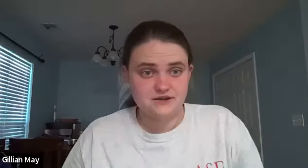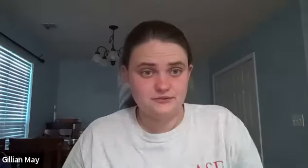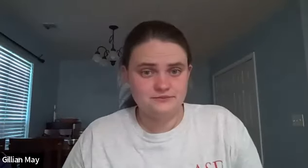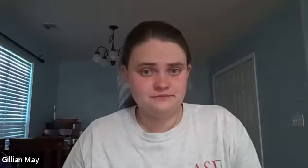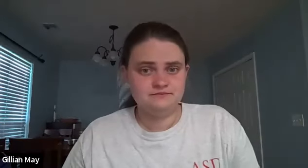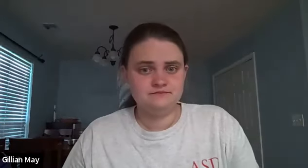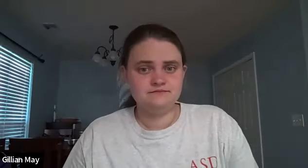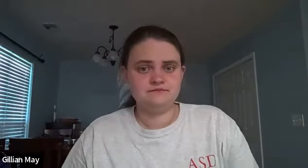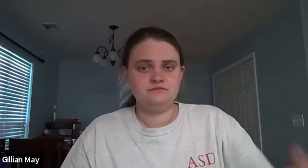window,